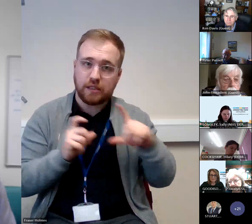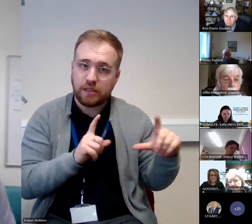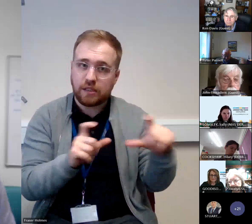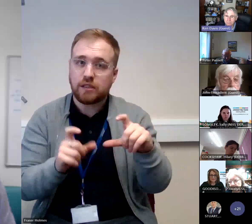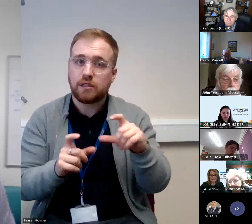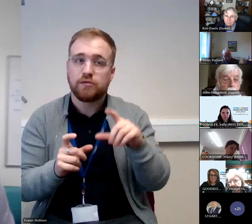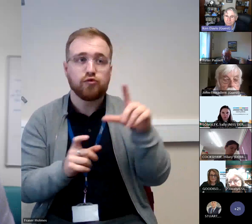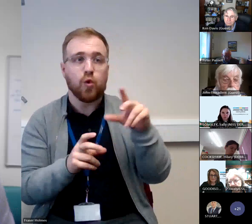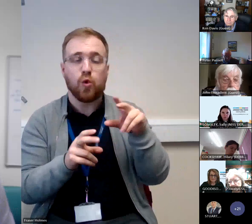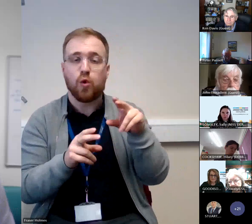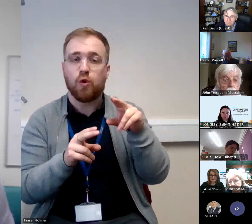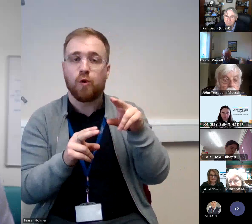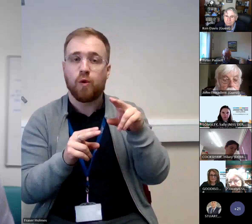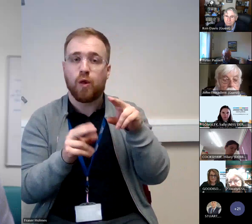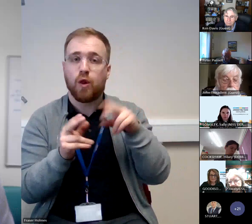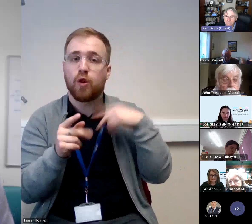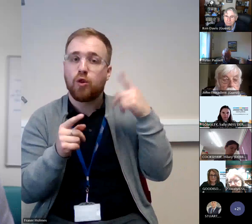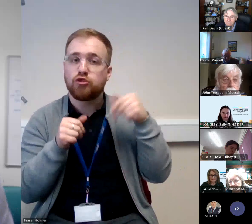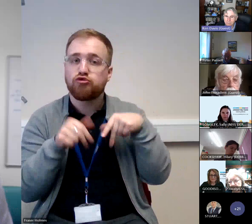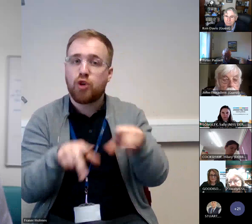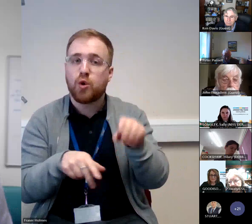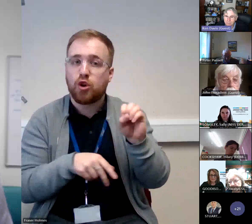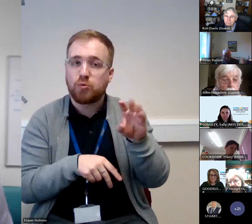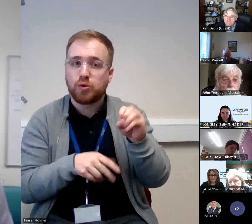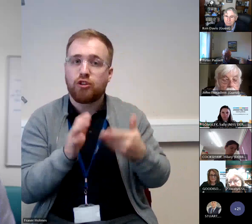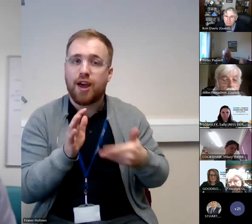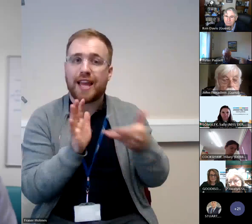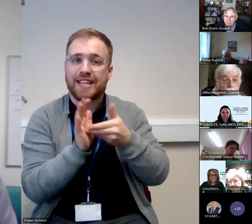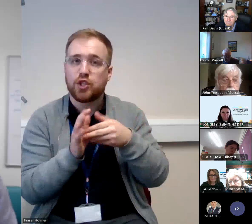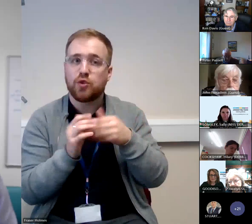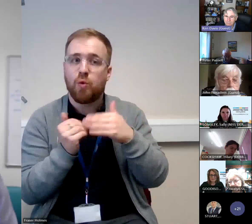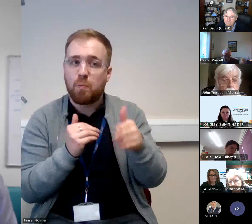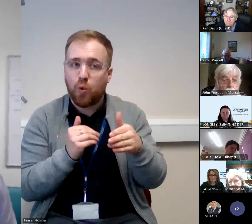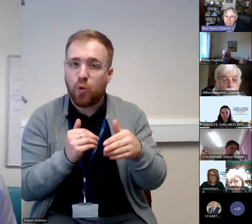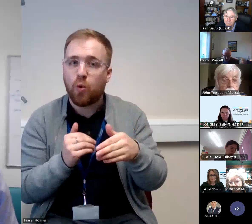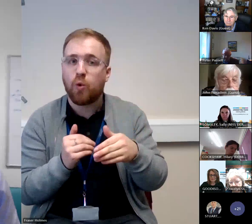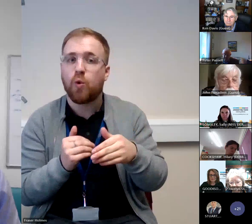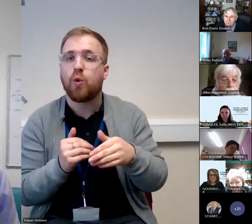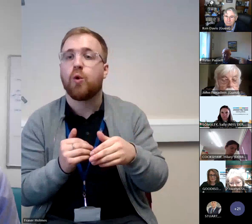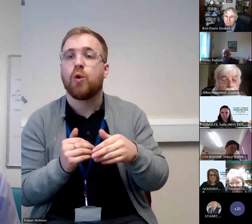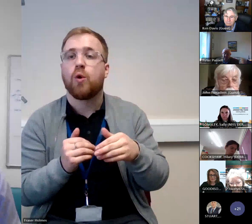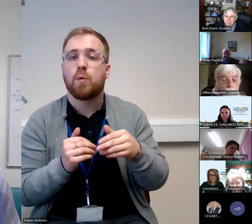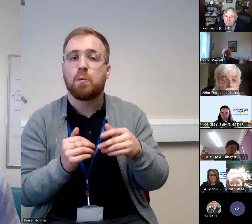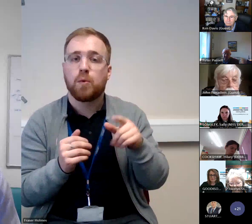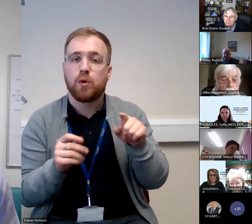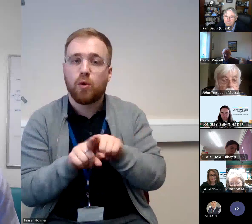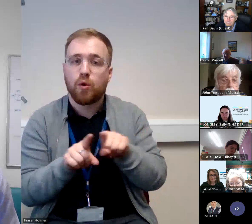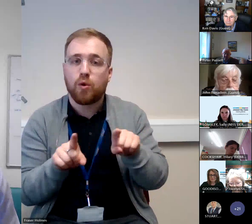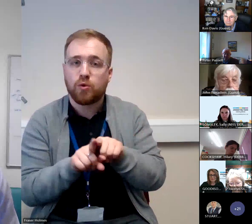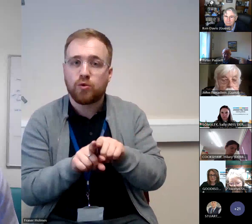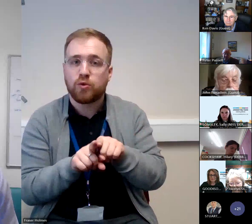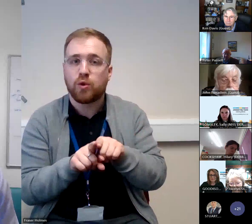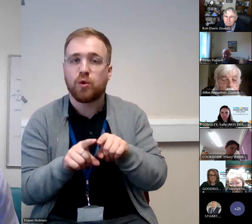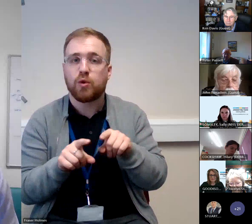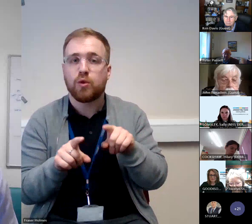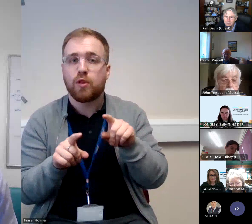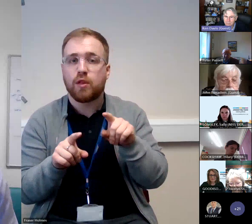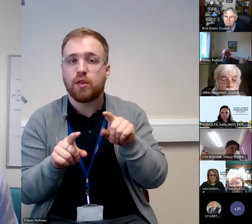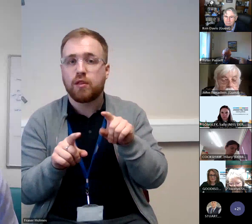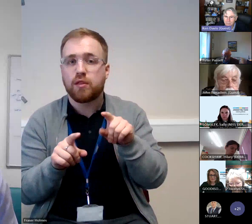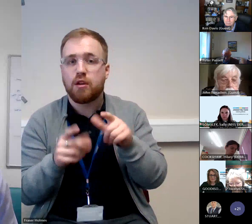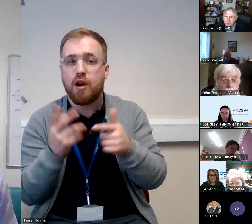additional mammography equipment into Florence Nightingale Community Hospital. But yes, there are other